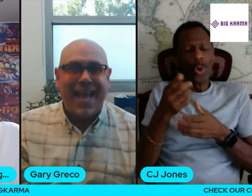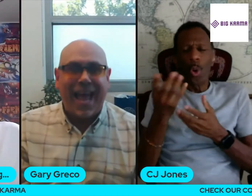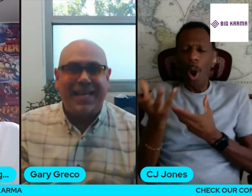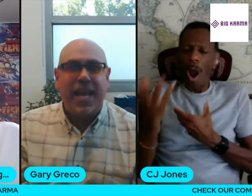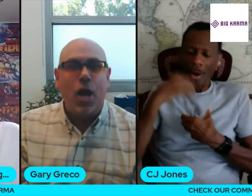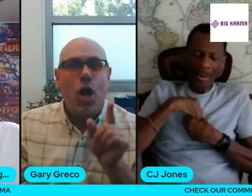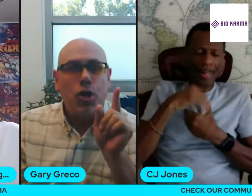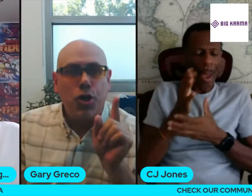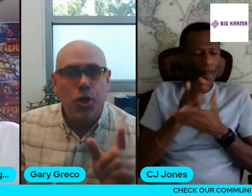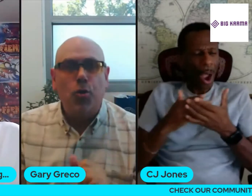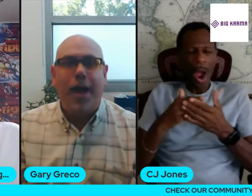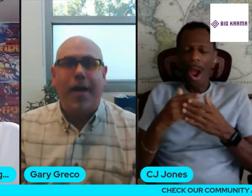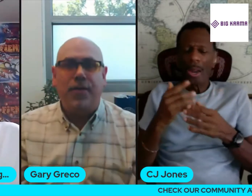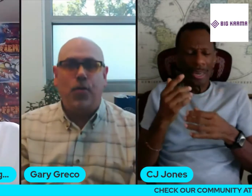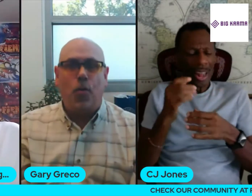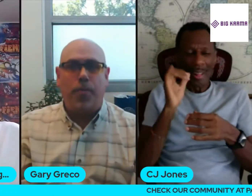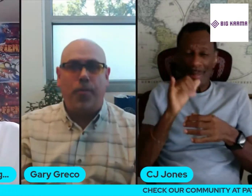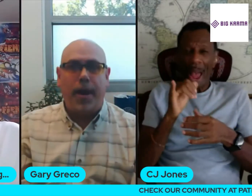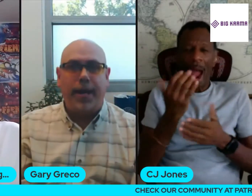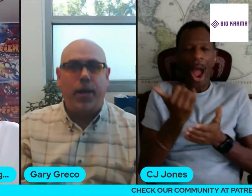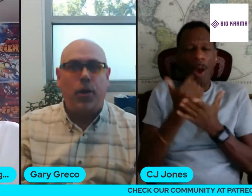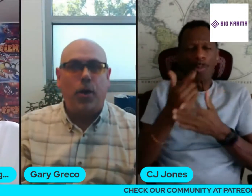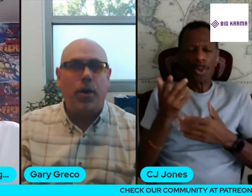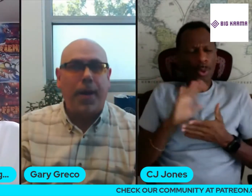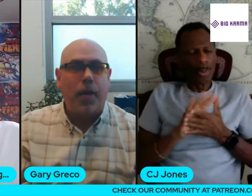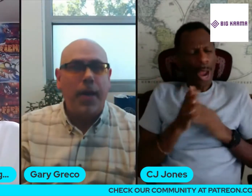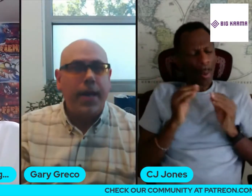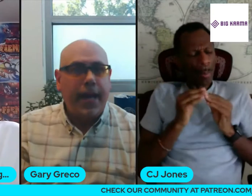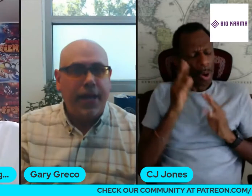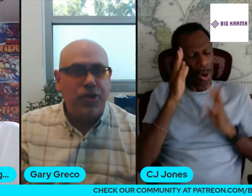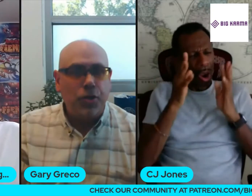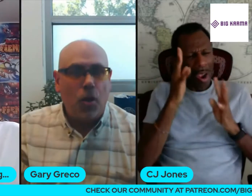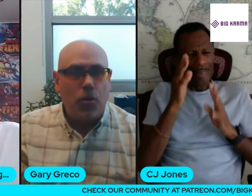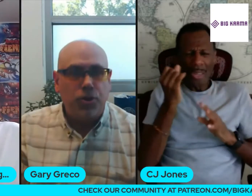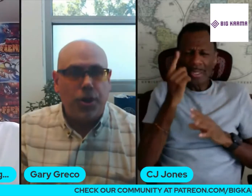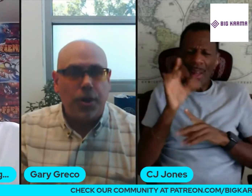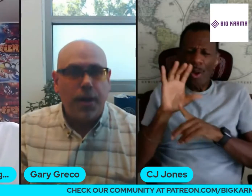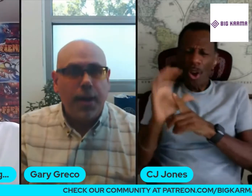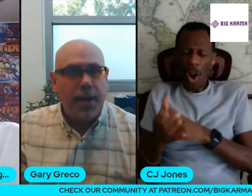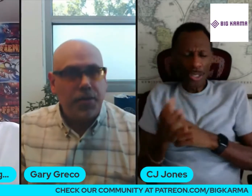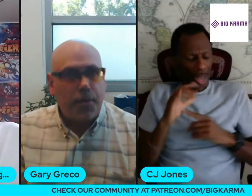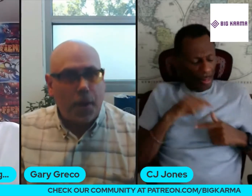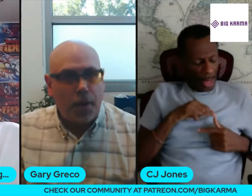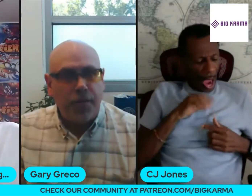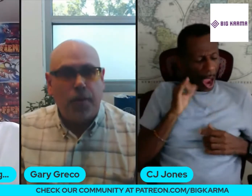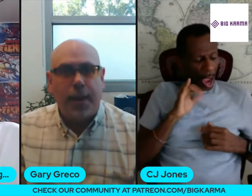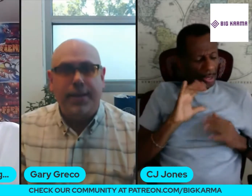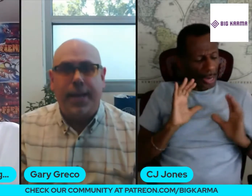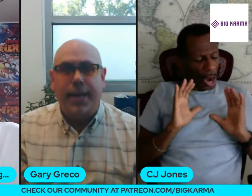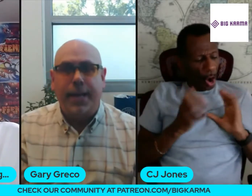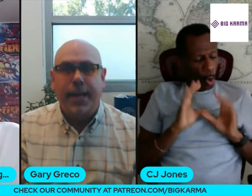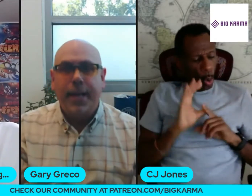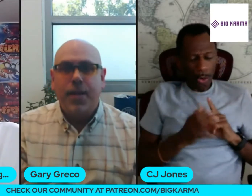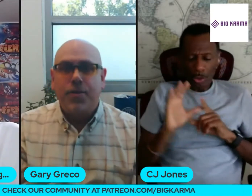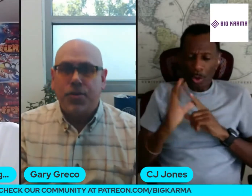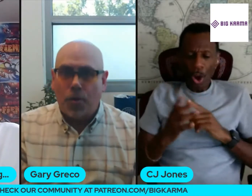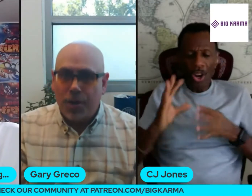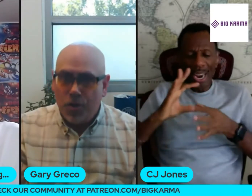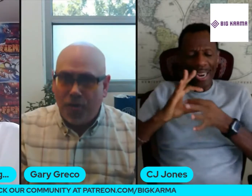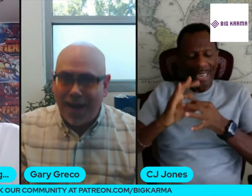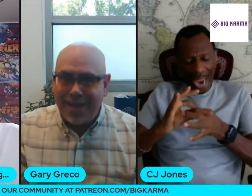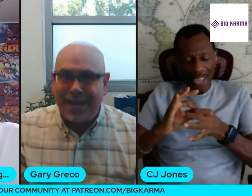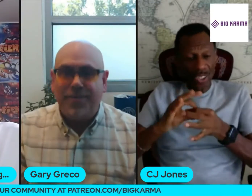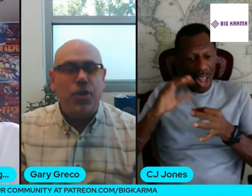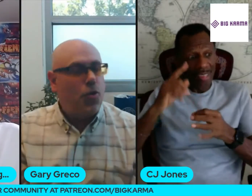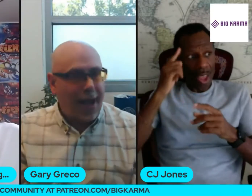That's exactly it. You have incorporated and learned about Asian culture as a part of your identity. So